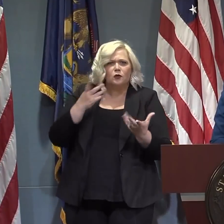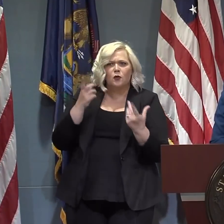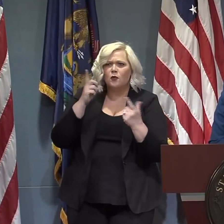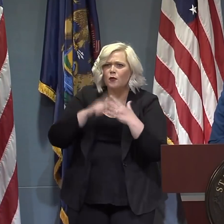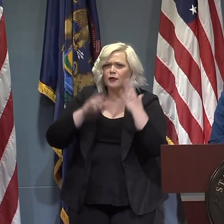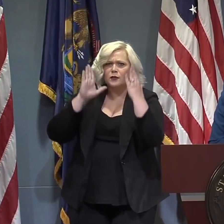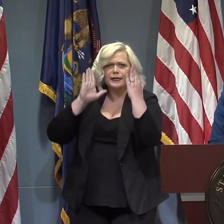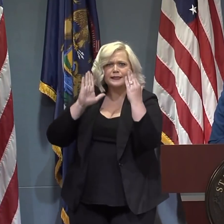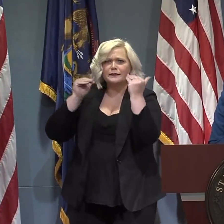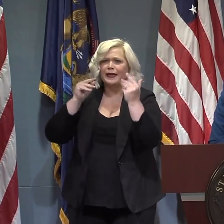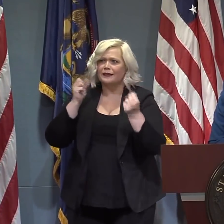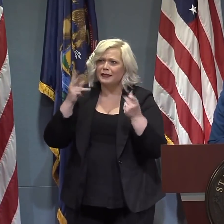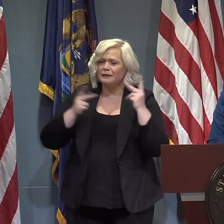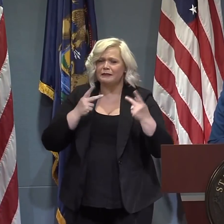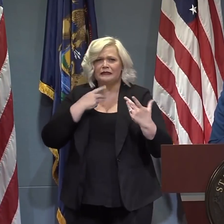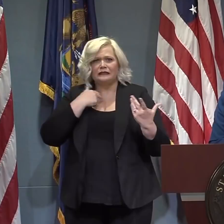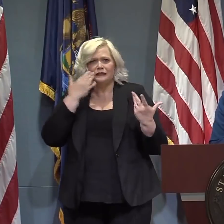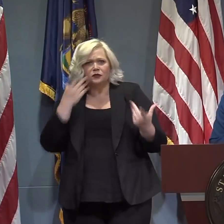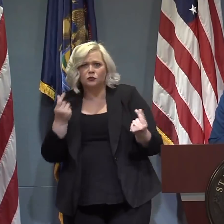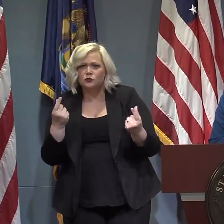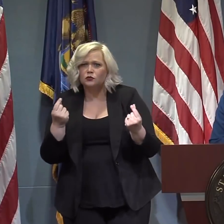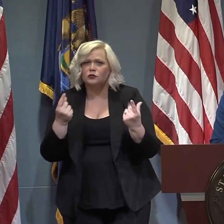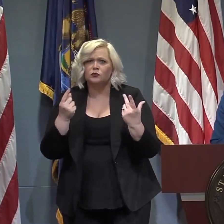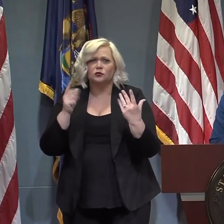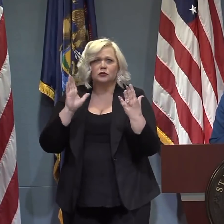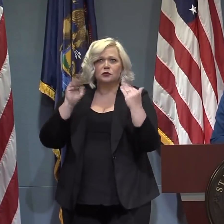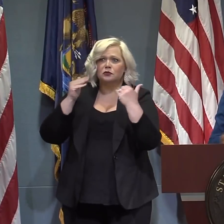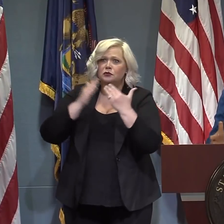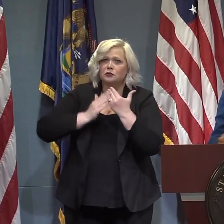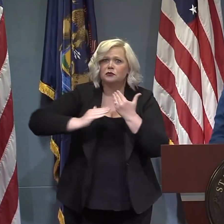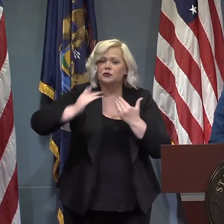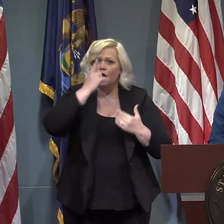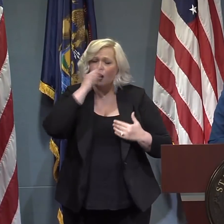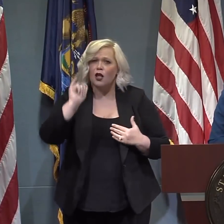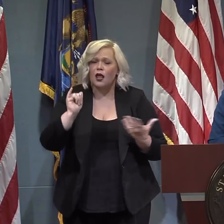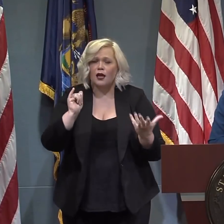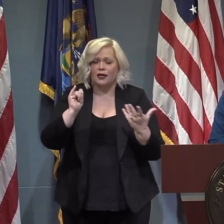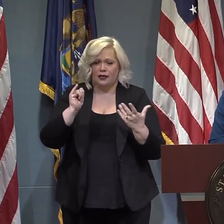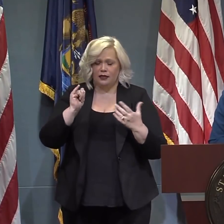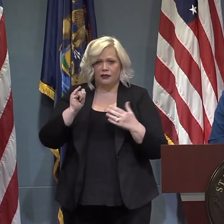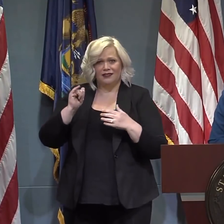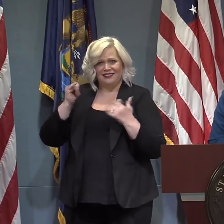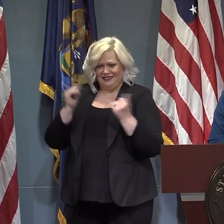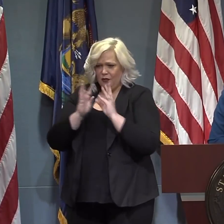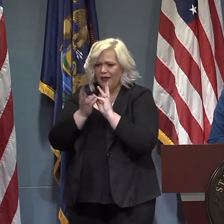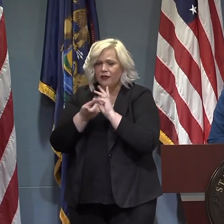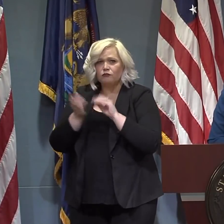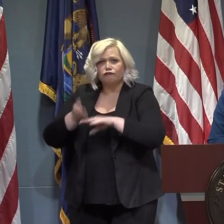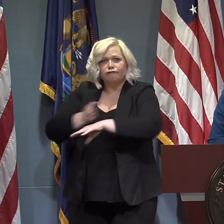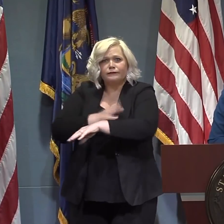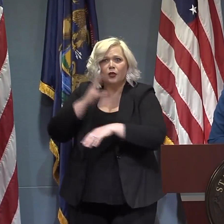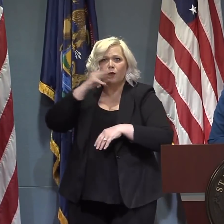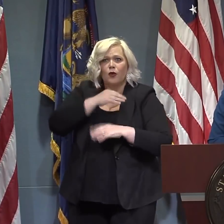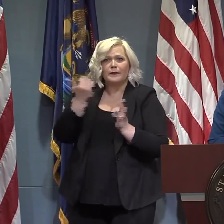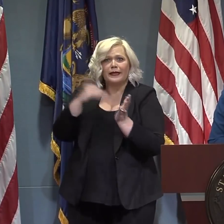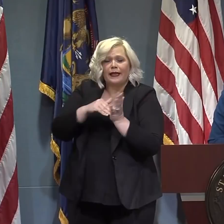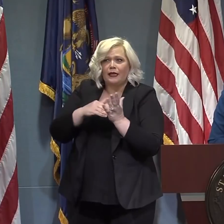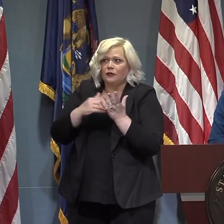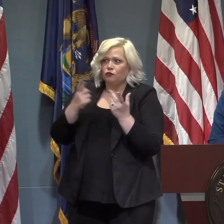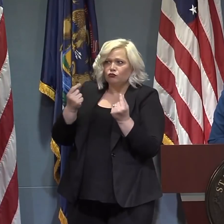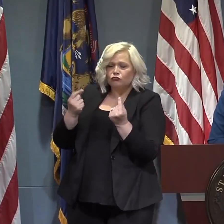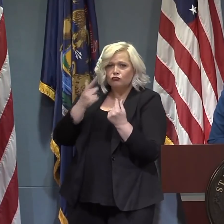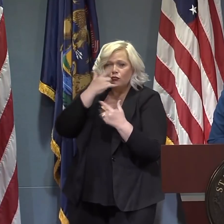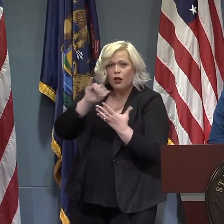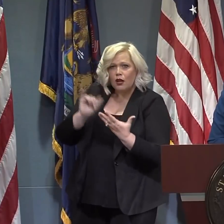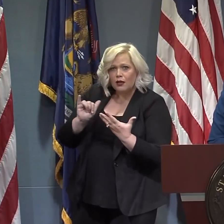a lot of questions about what is going on, what is going to happen, what will happen when it starts to get warmer out. My team and I are committed